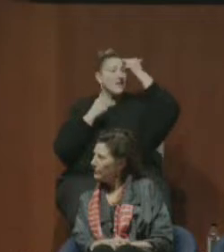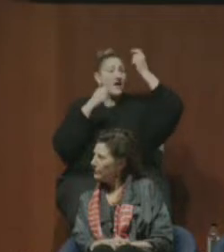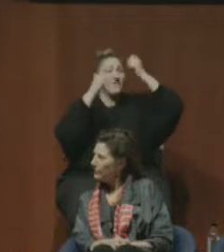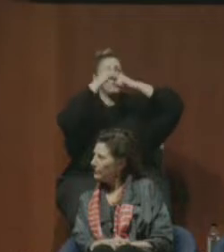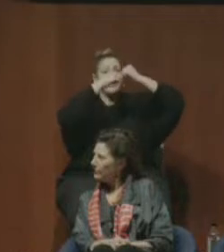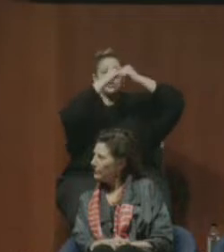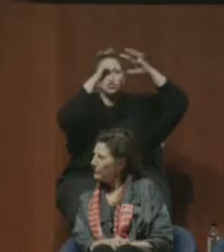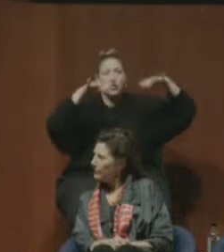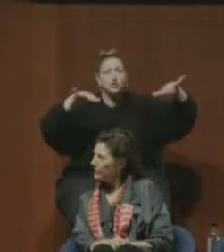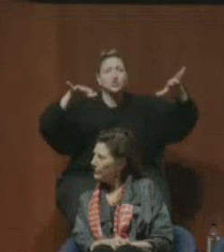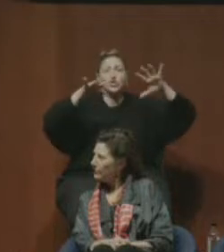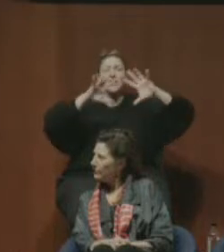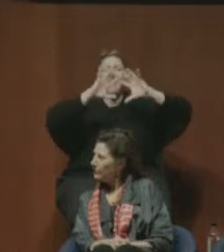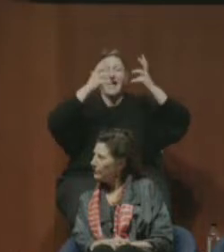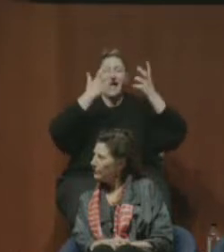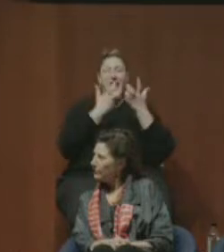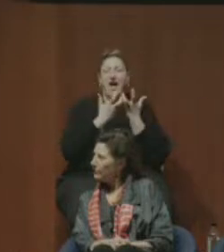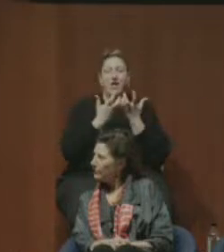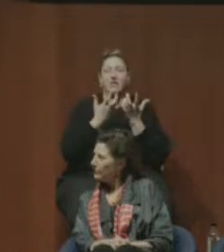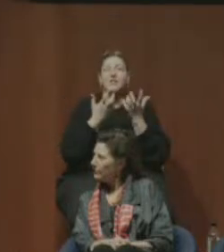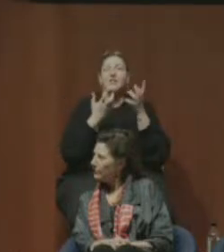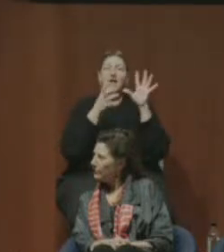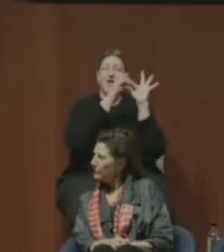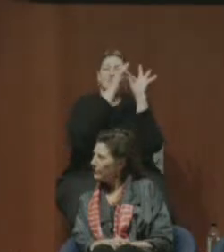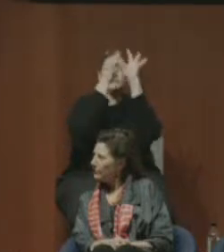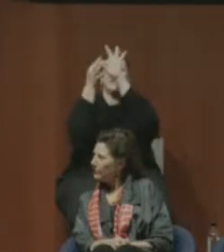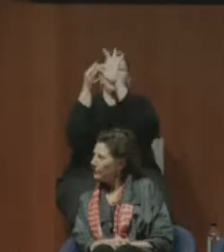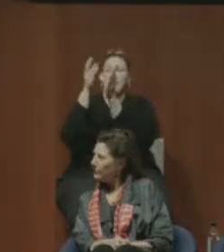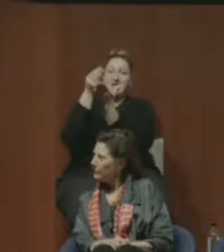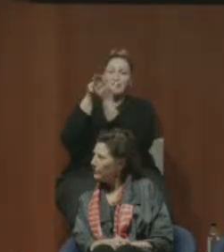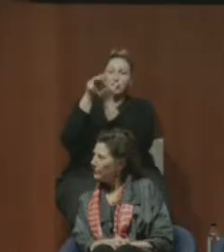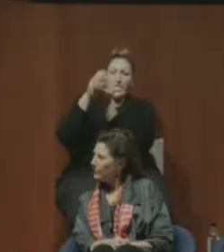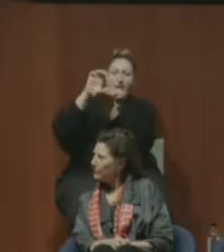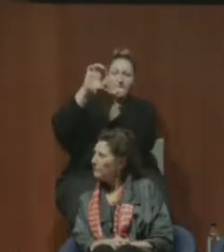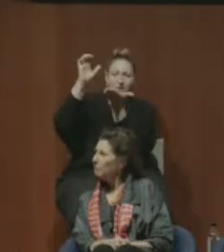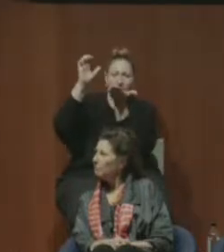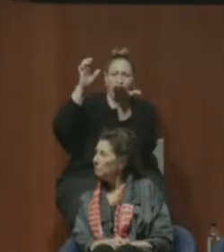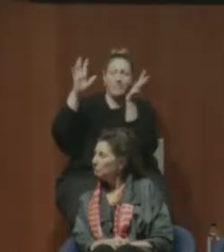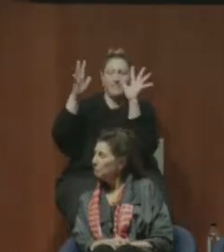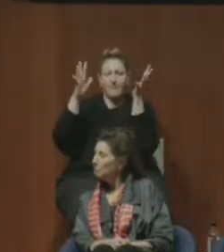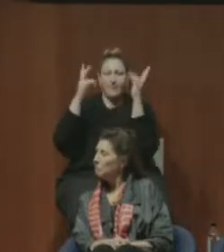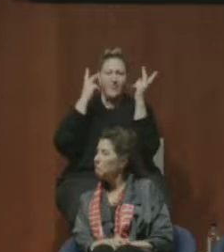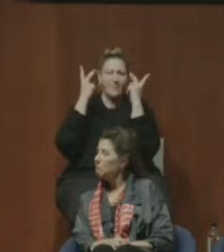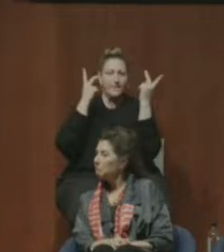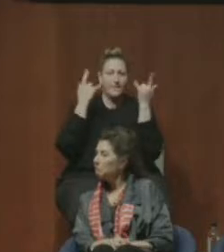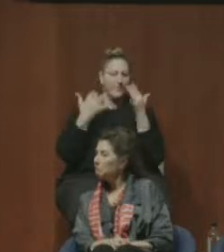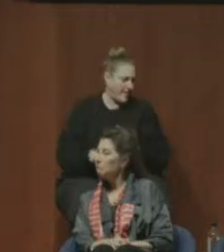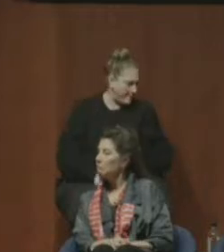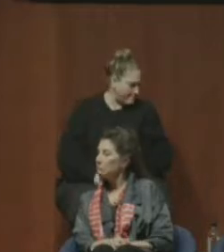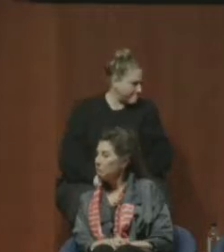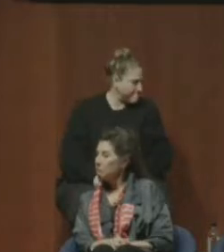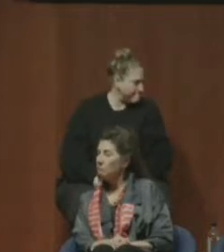that facilitates the flow of capital and not the exchanges between our communities.